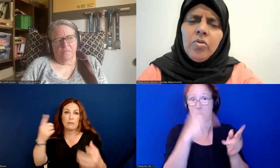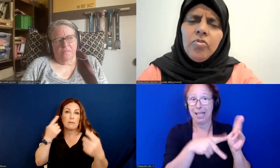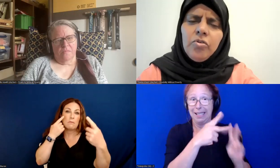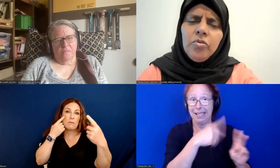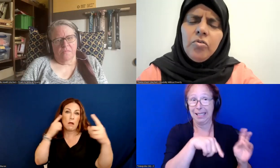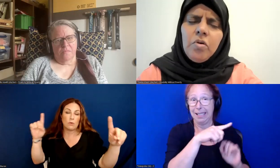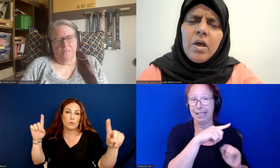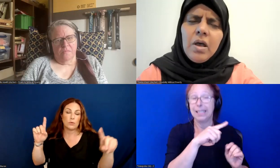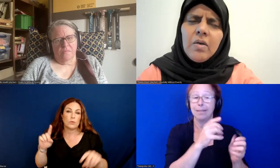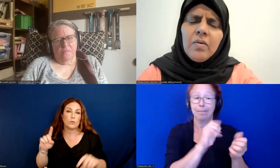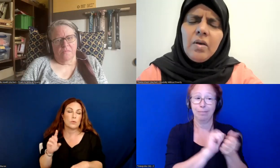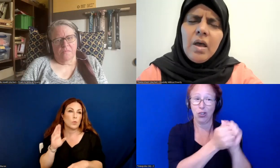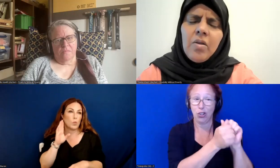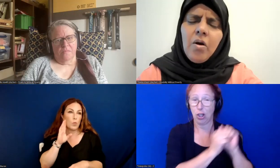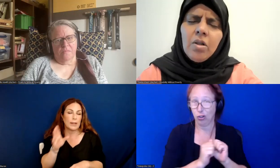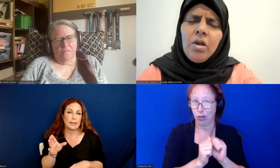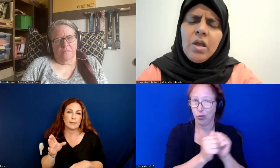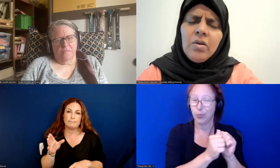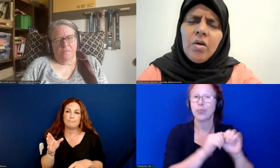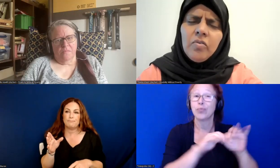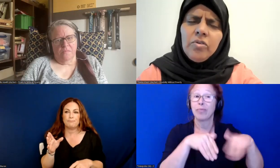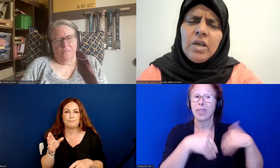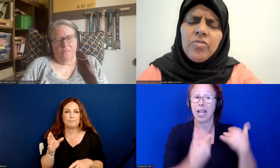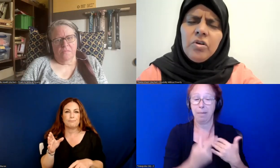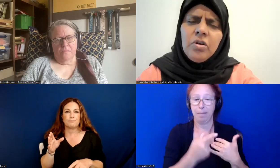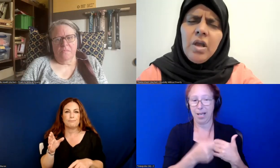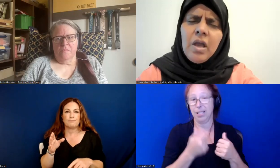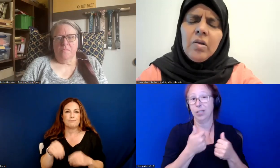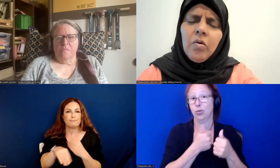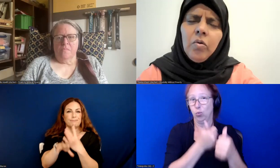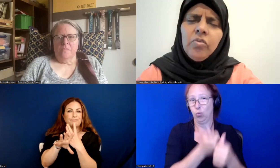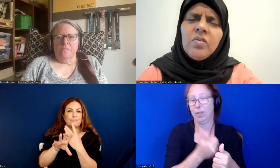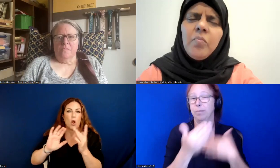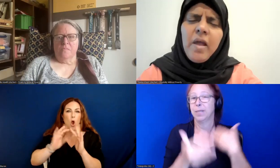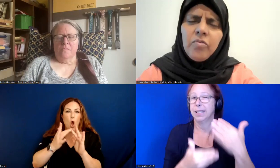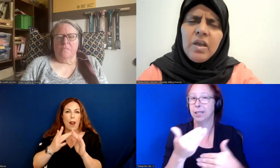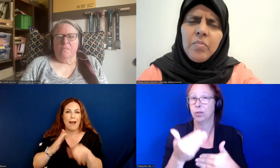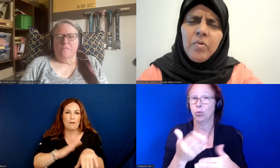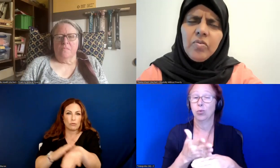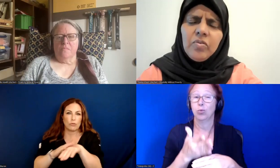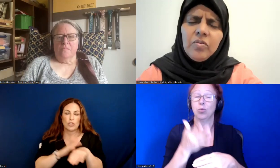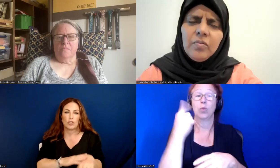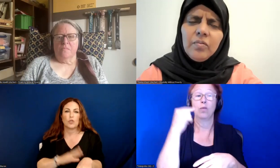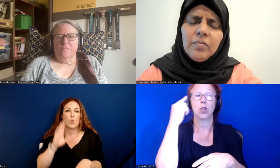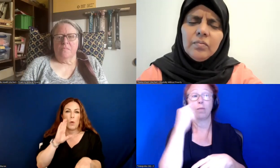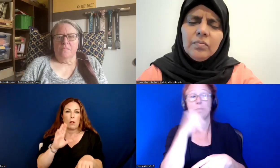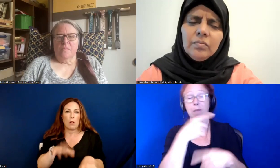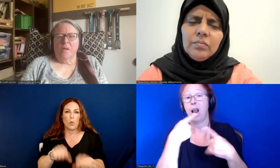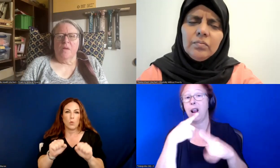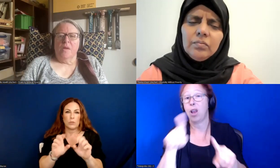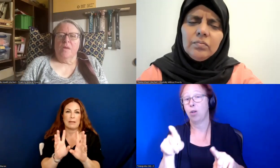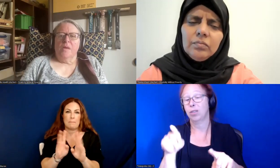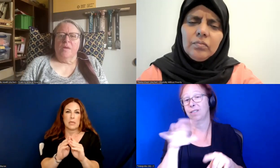will do an online consultation and hold some roundtables.